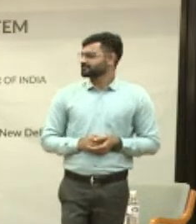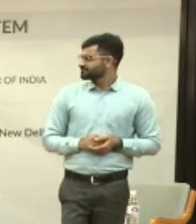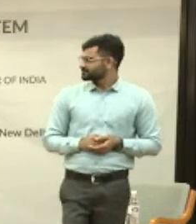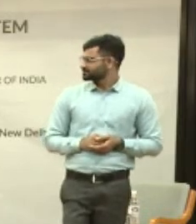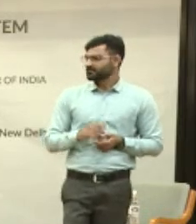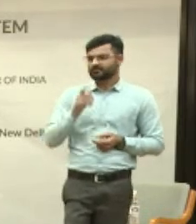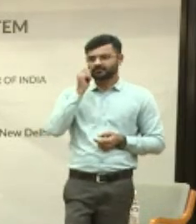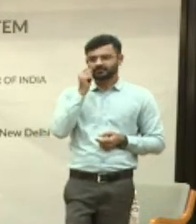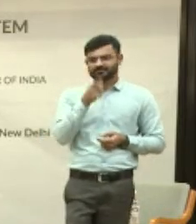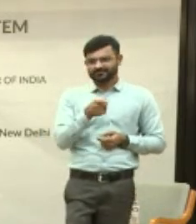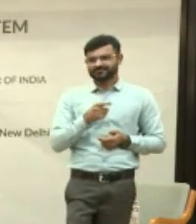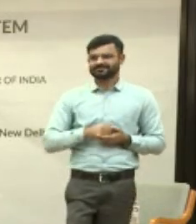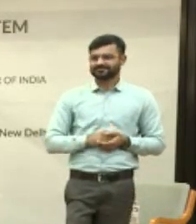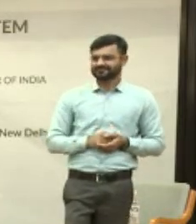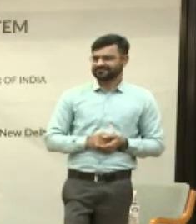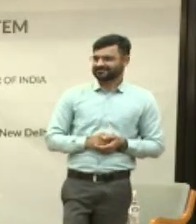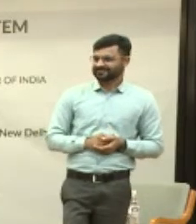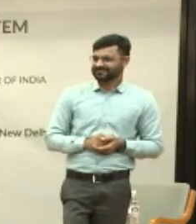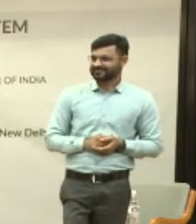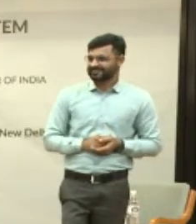men. Thank you, sir.